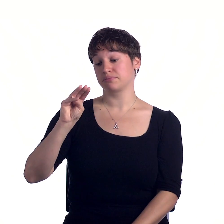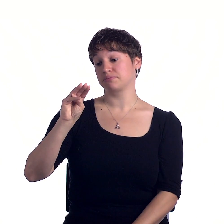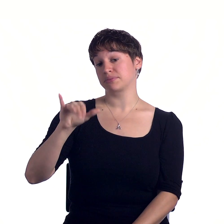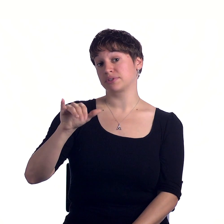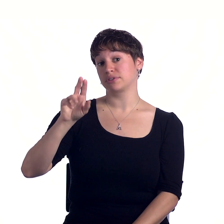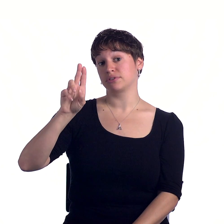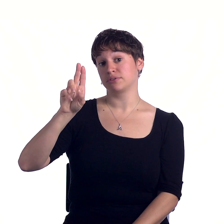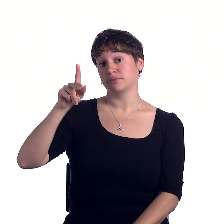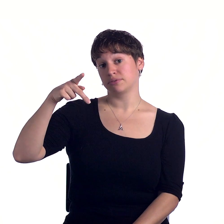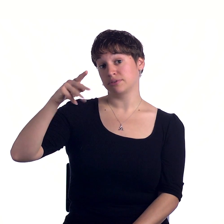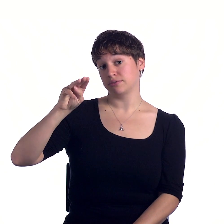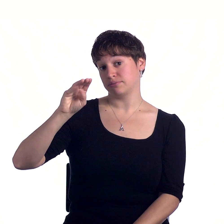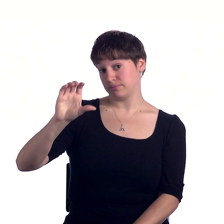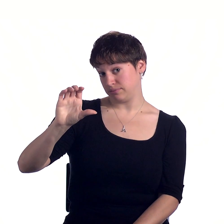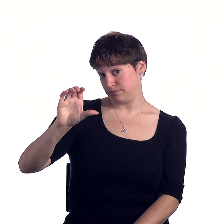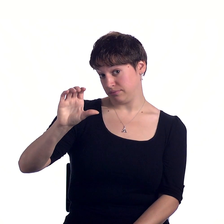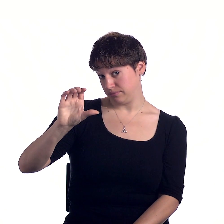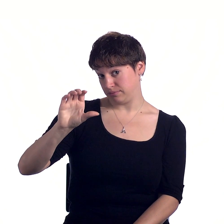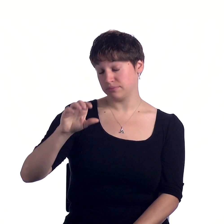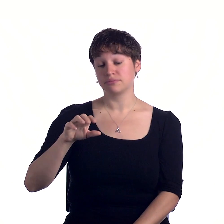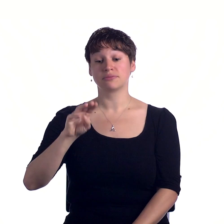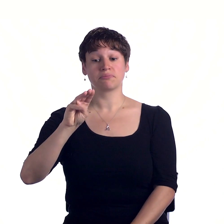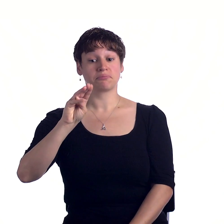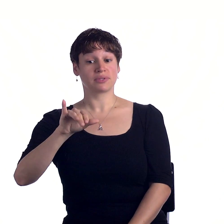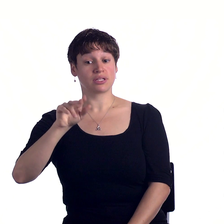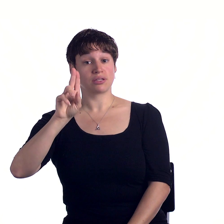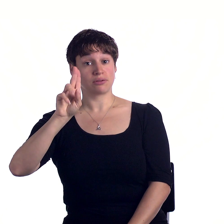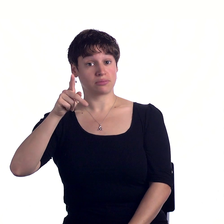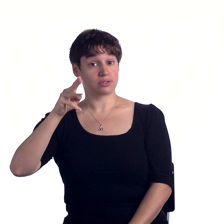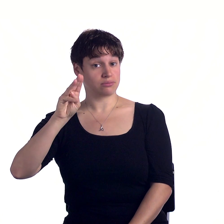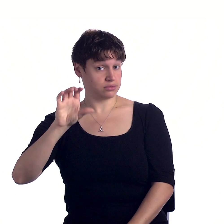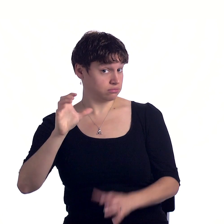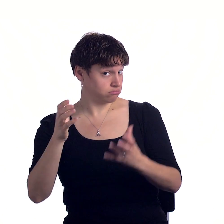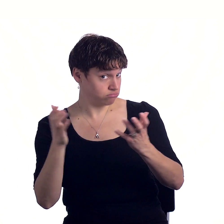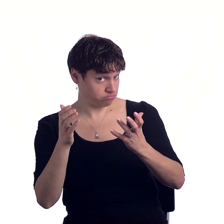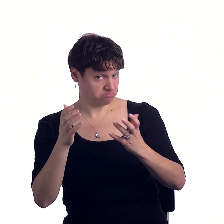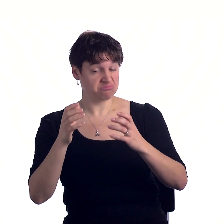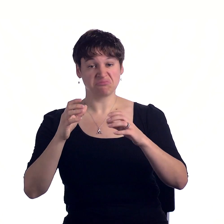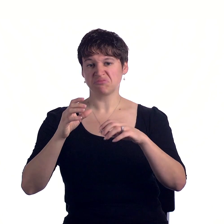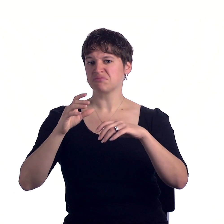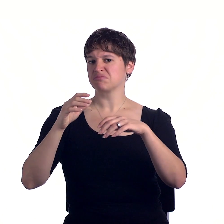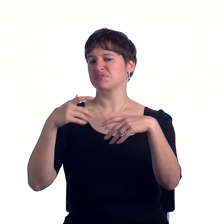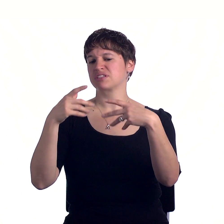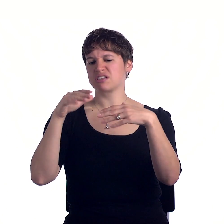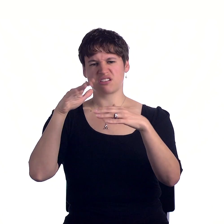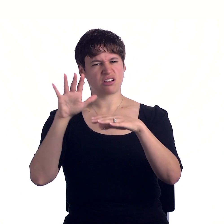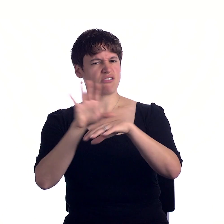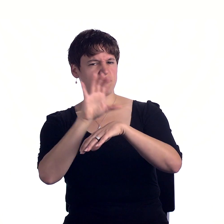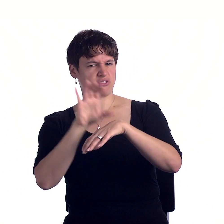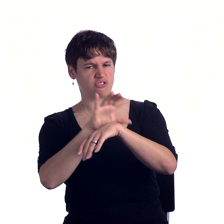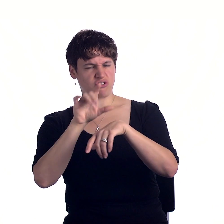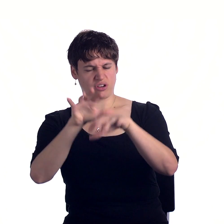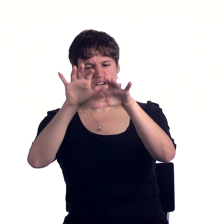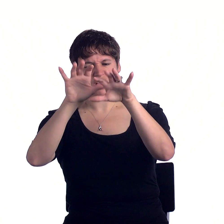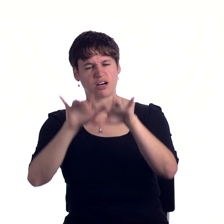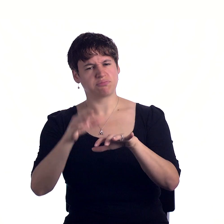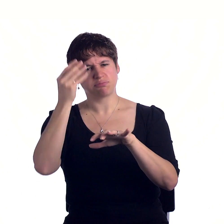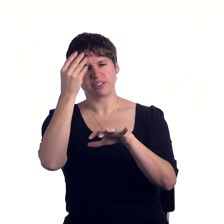My UPMC. My UPMC is an electronic portal to help